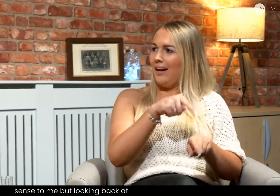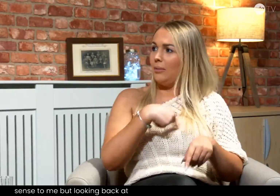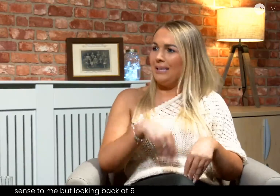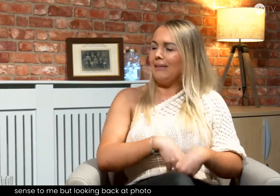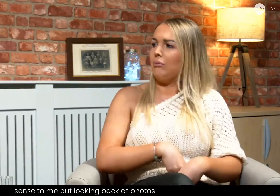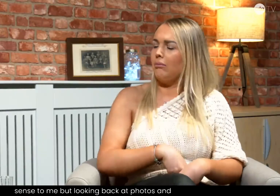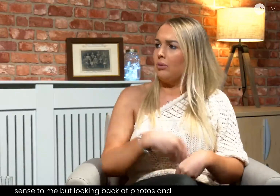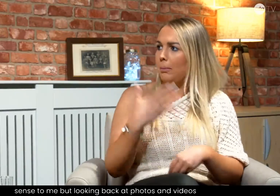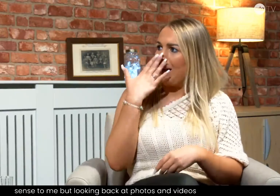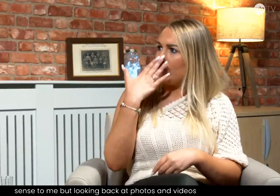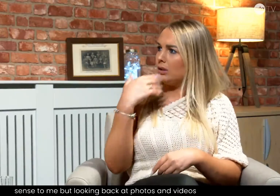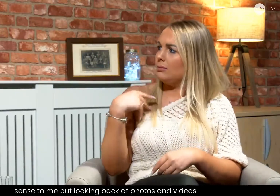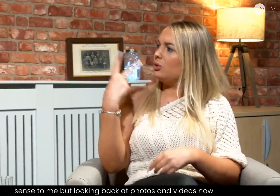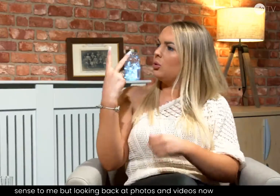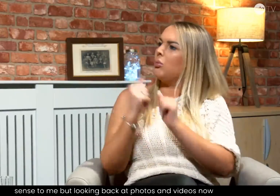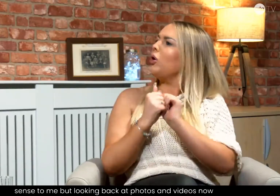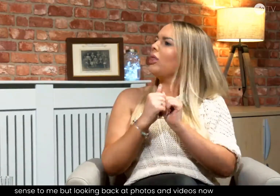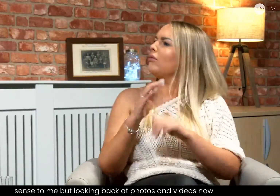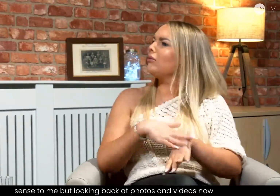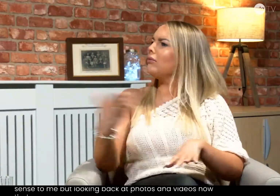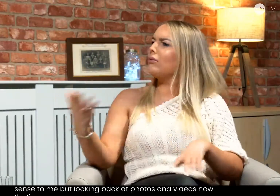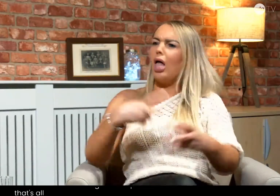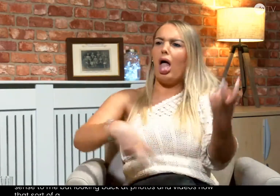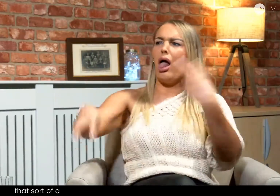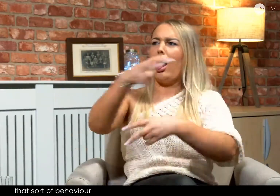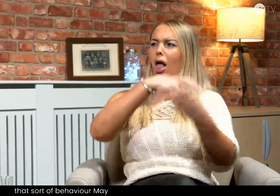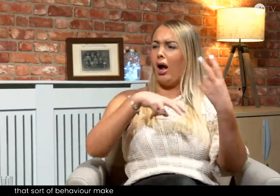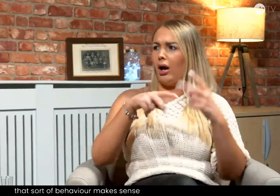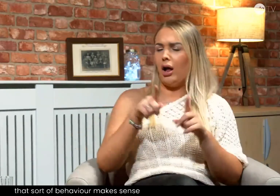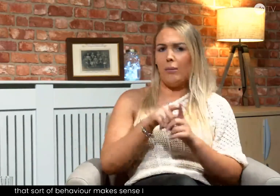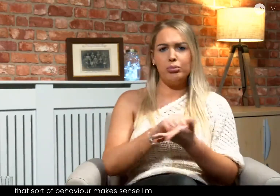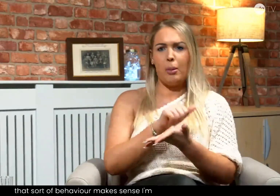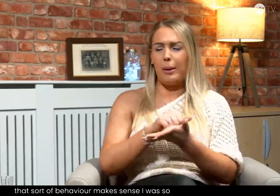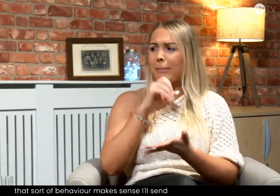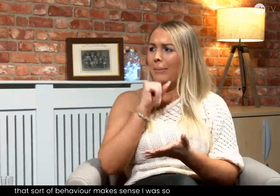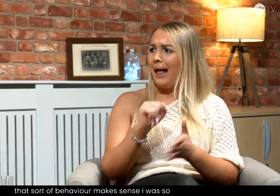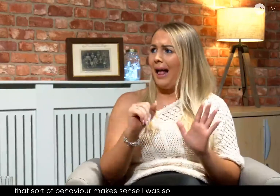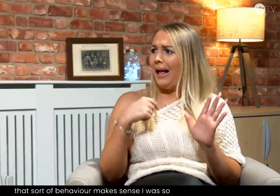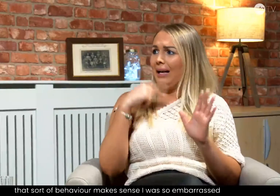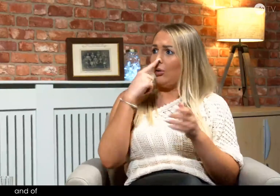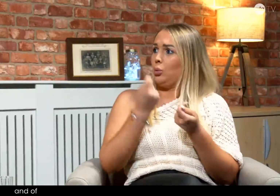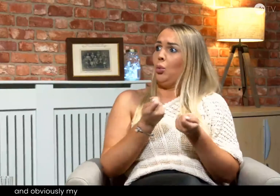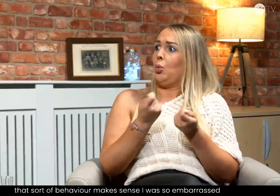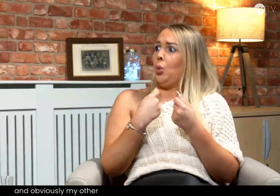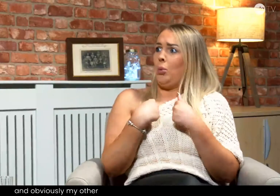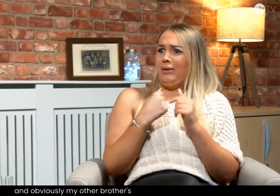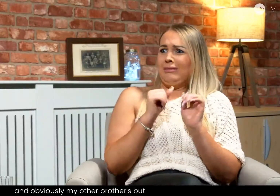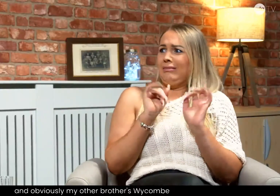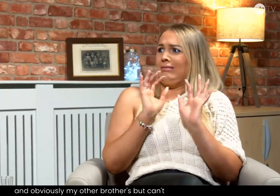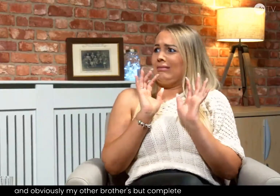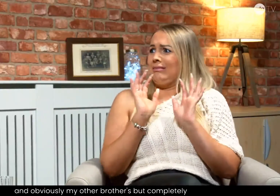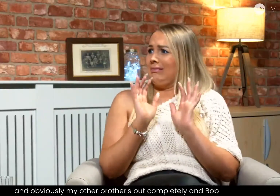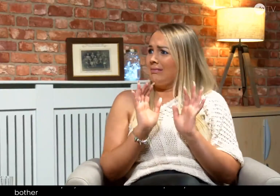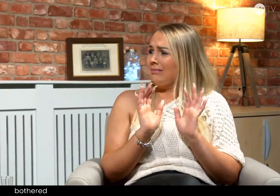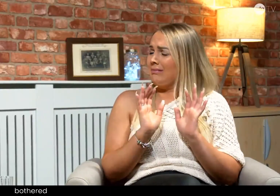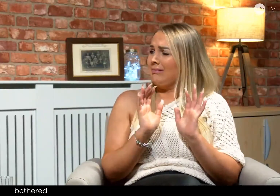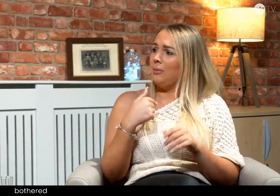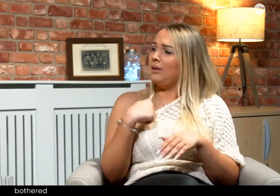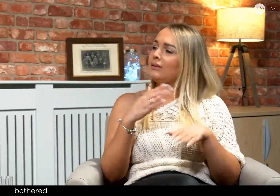now, that sort of behaviour makes sense. I was so embarrassed, and obviously my other brothers were completely unbothered. They, you know, they're proper men, I